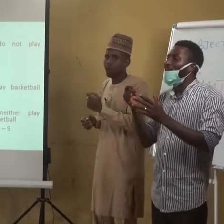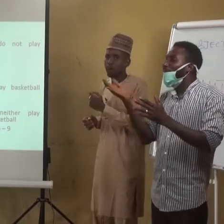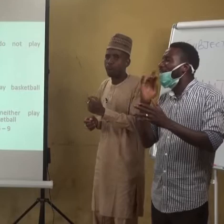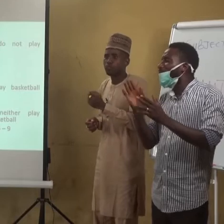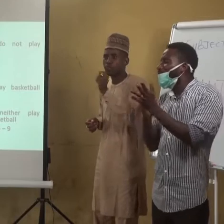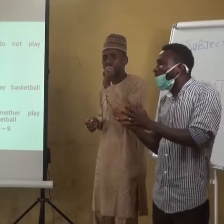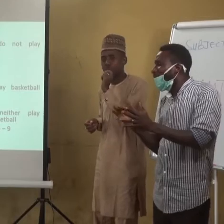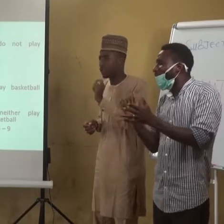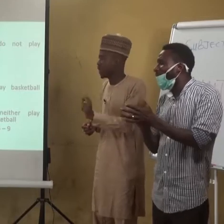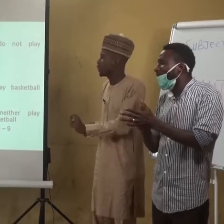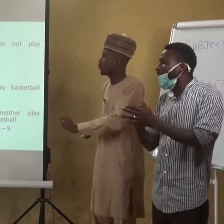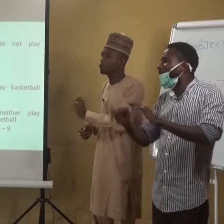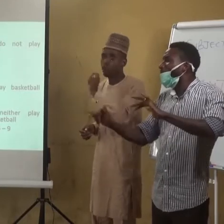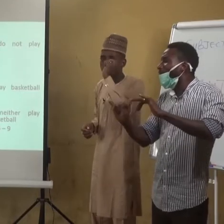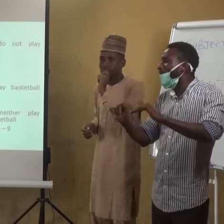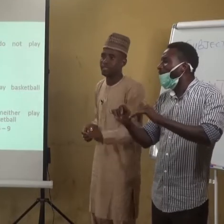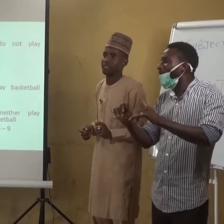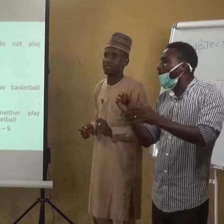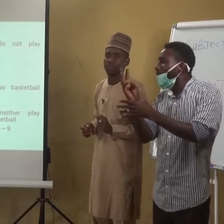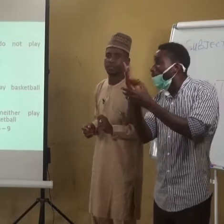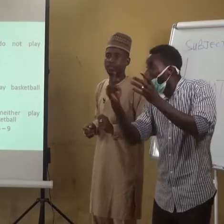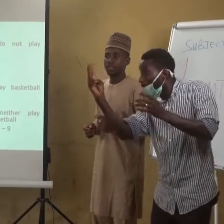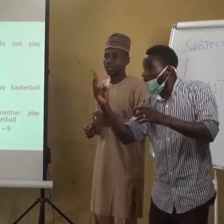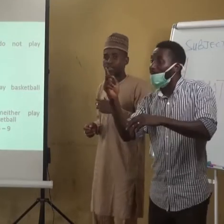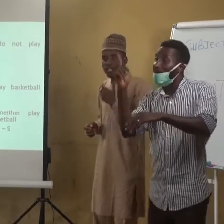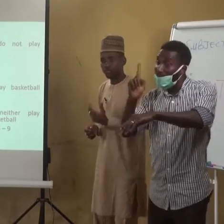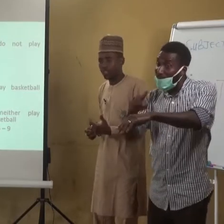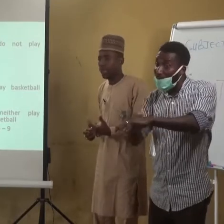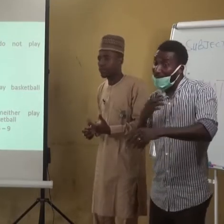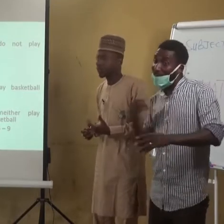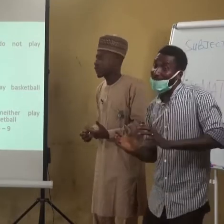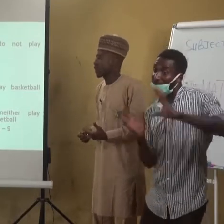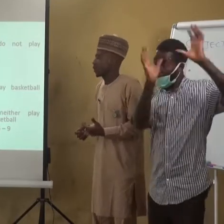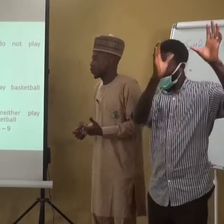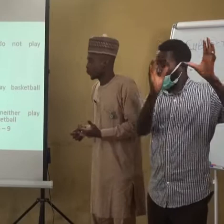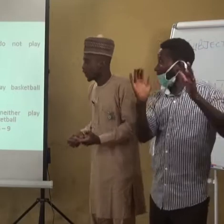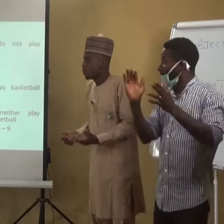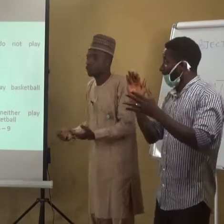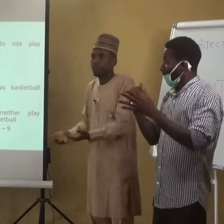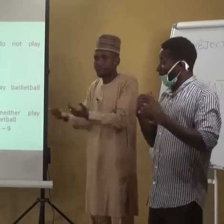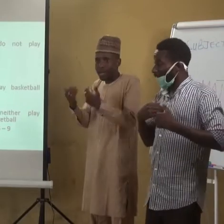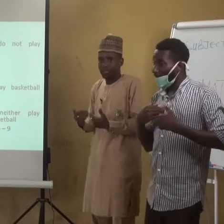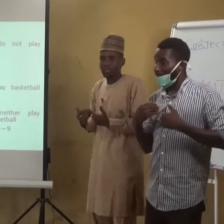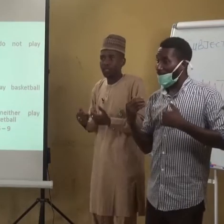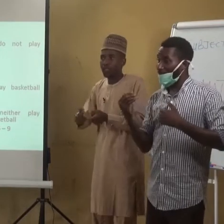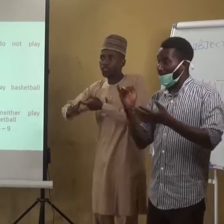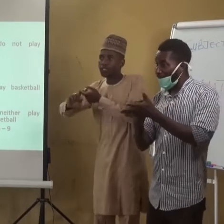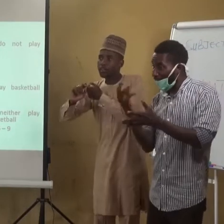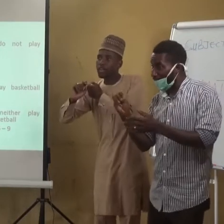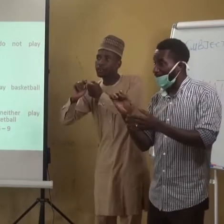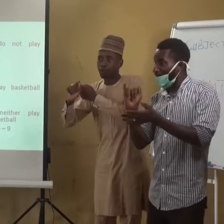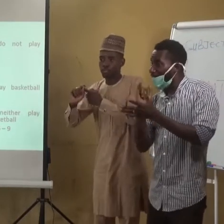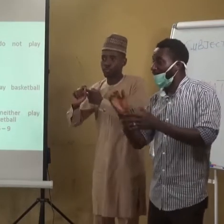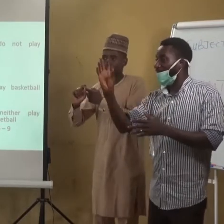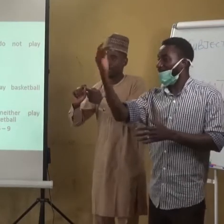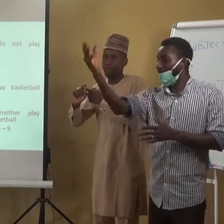for the number of those that play football only. That is to say, we have to subtract those that